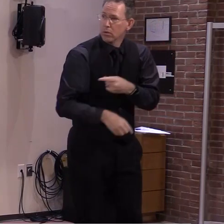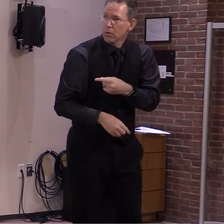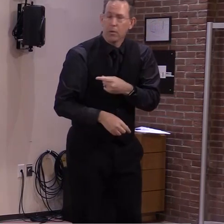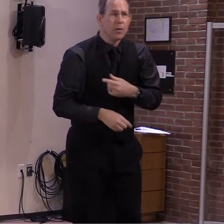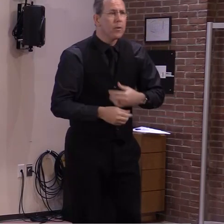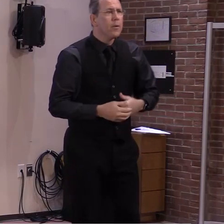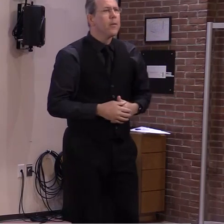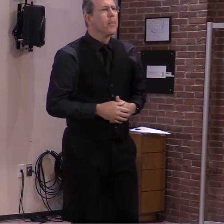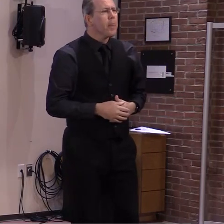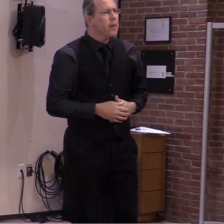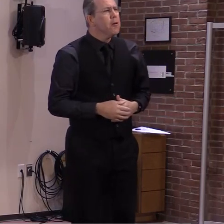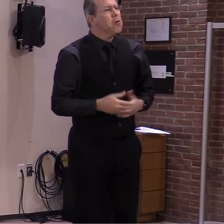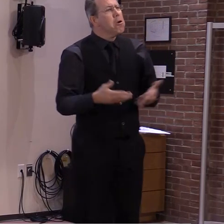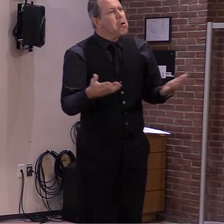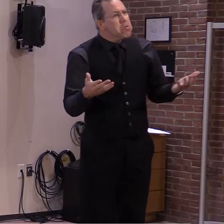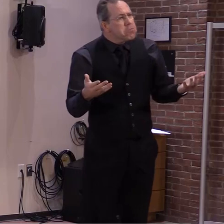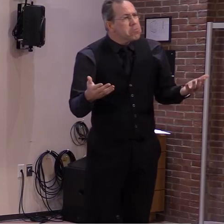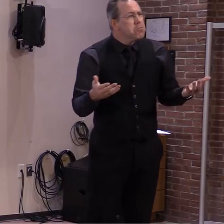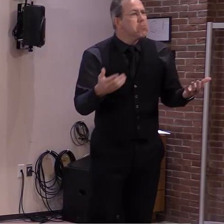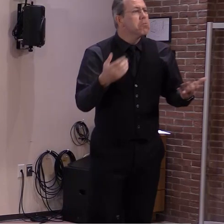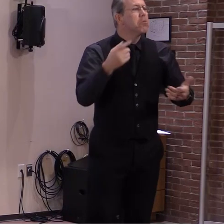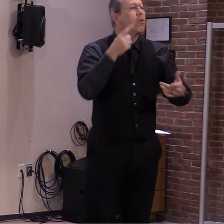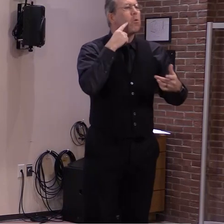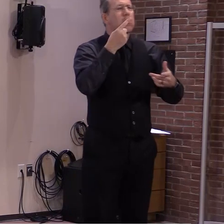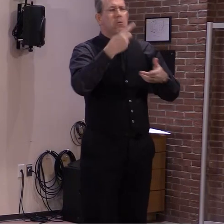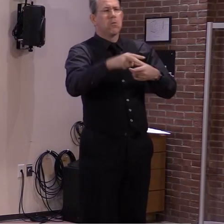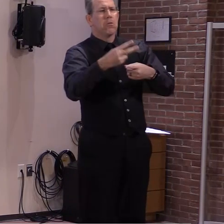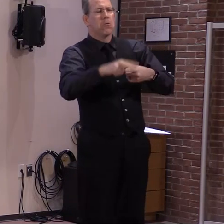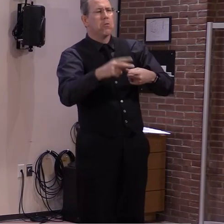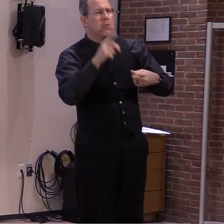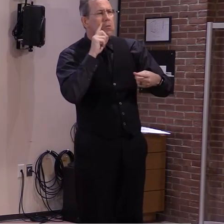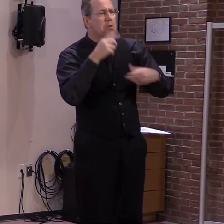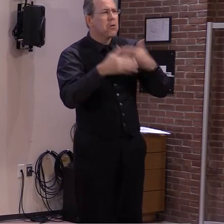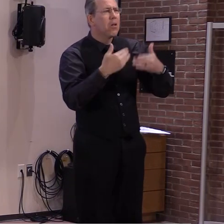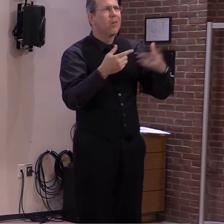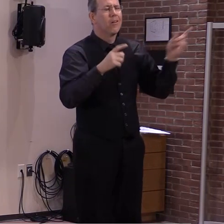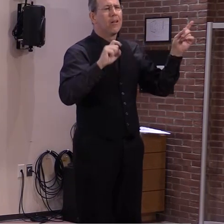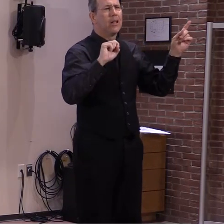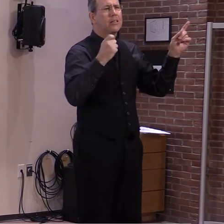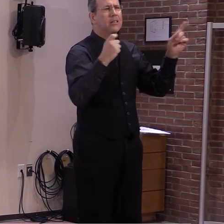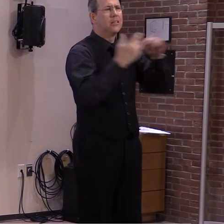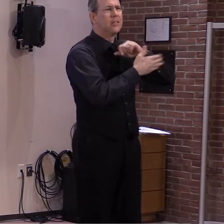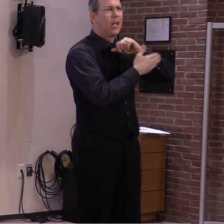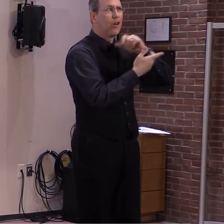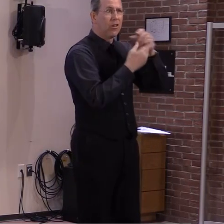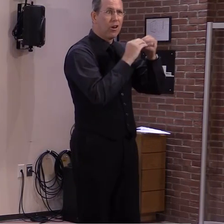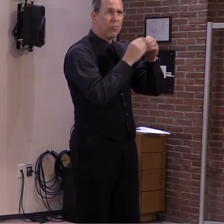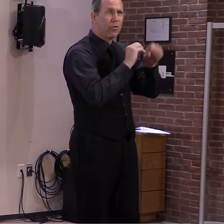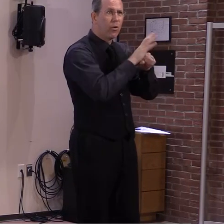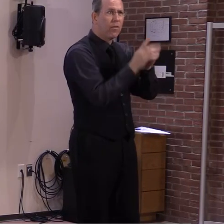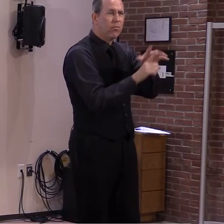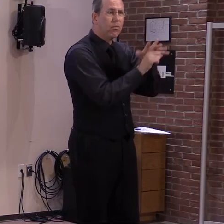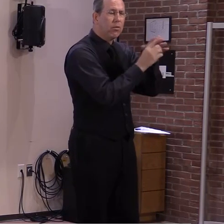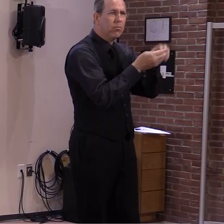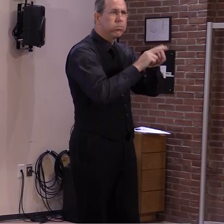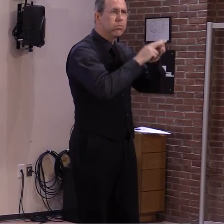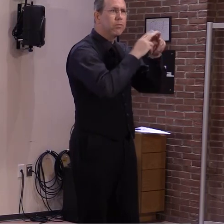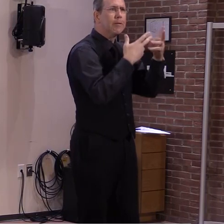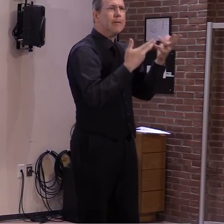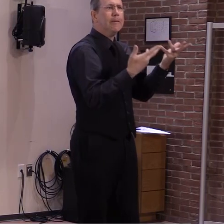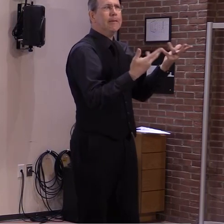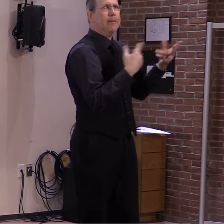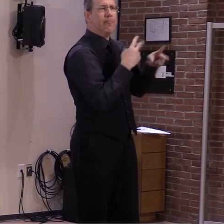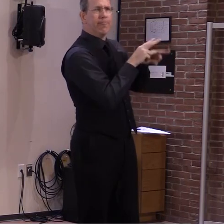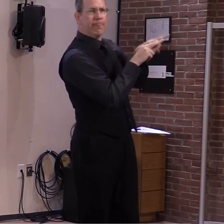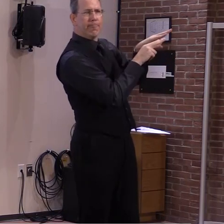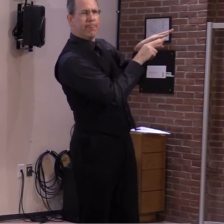We've been concerned about Essex County in terms of its uptake rate, and we are looking at it all the